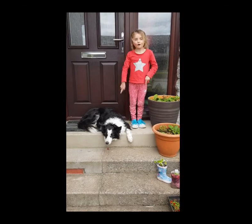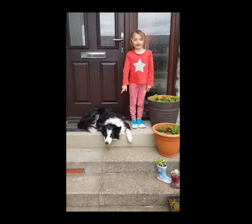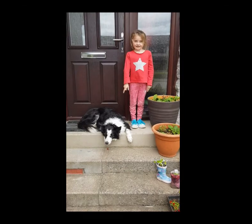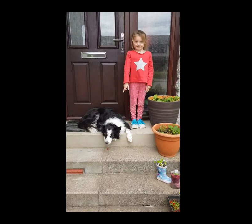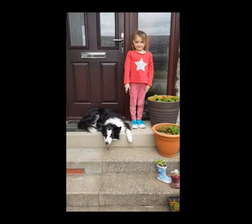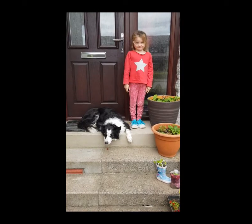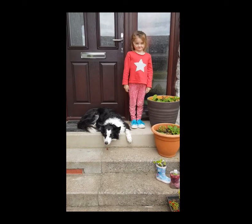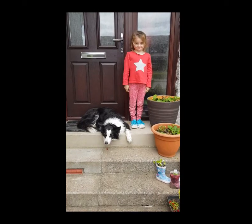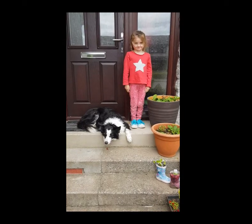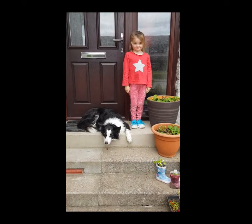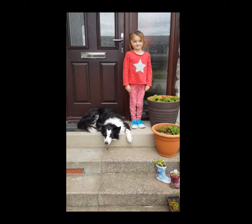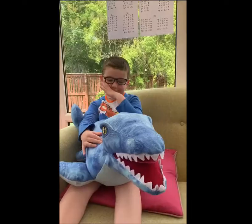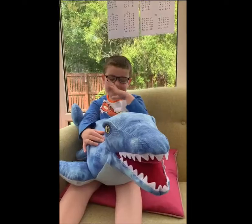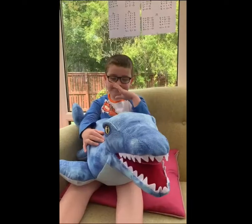Molly. Go.